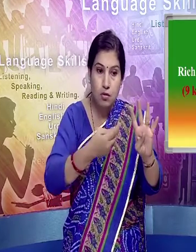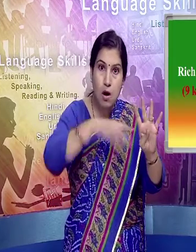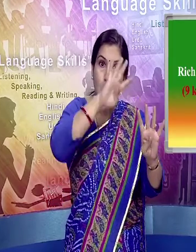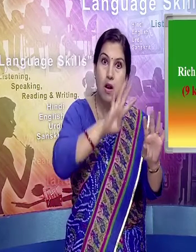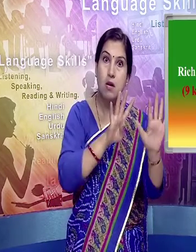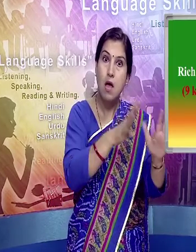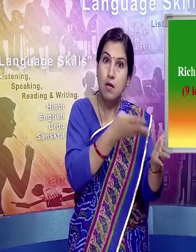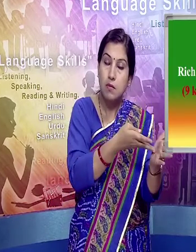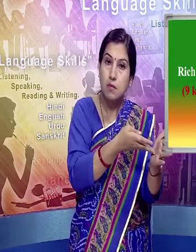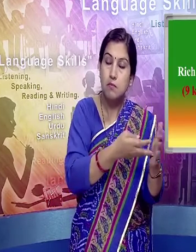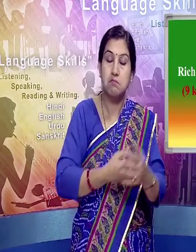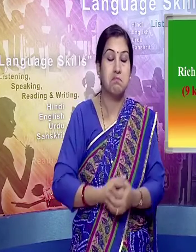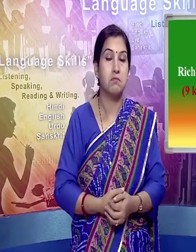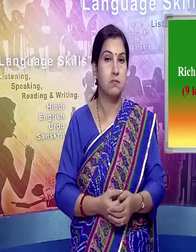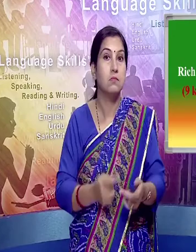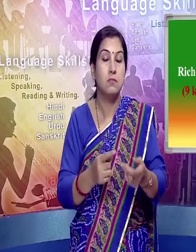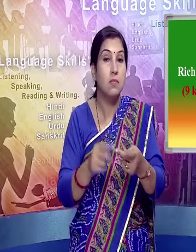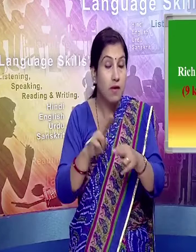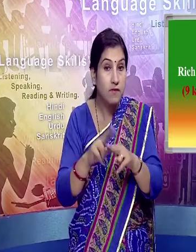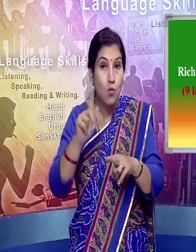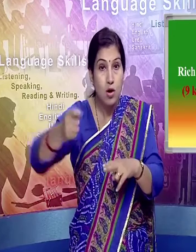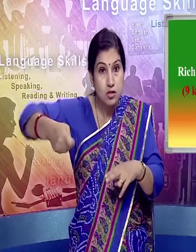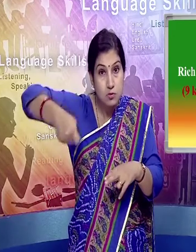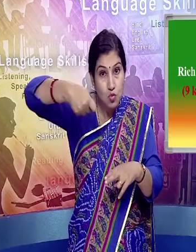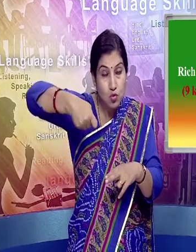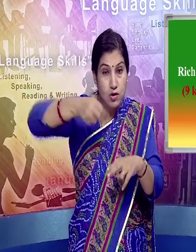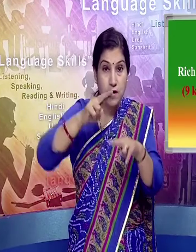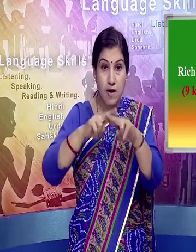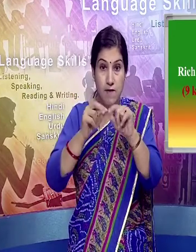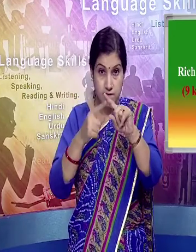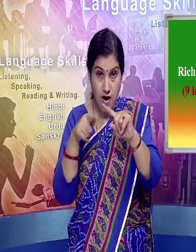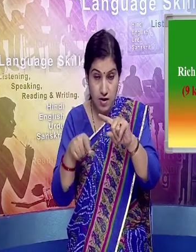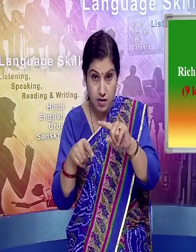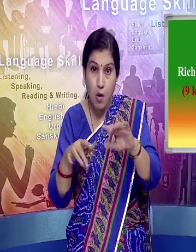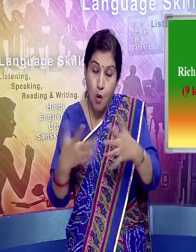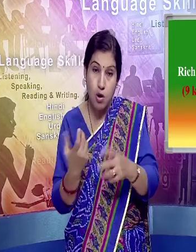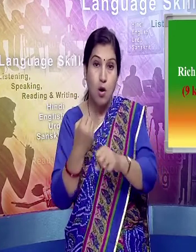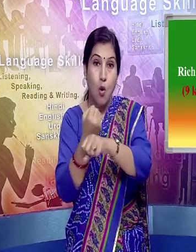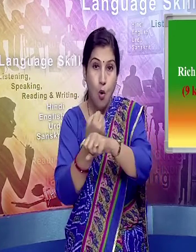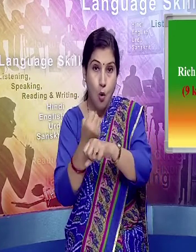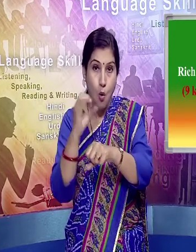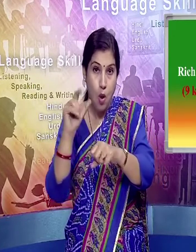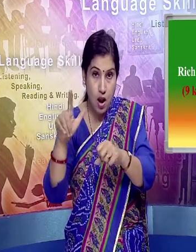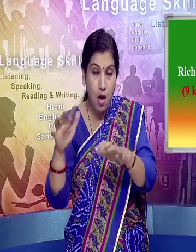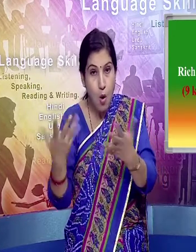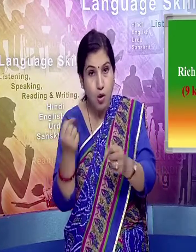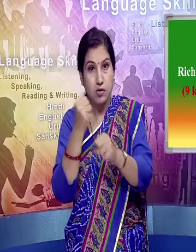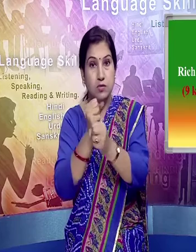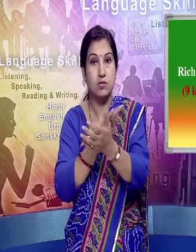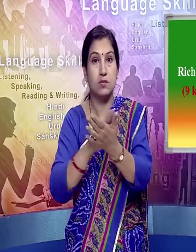So, if you have only 1 teaspoon of fat or oil or ghee,